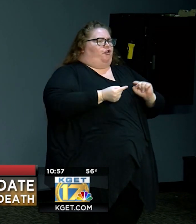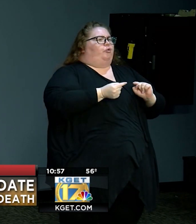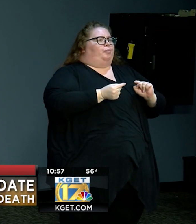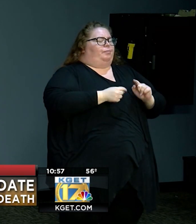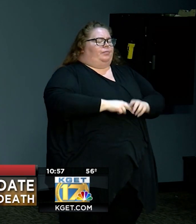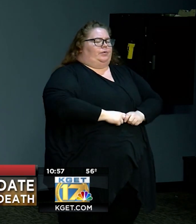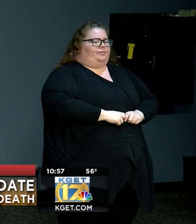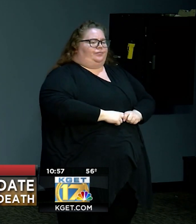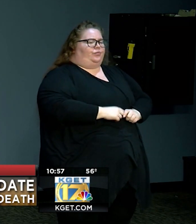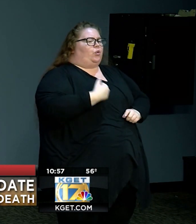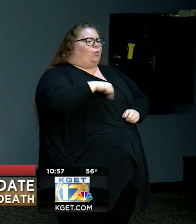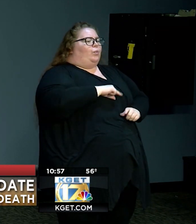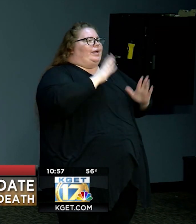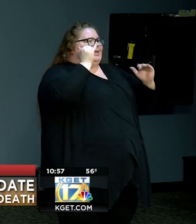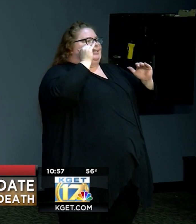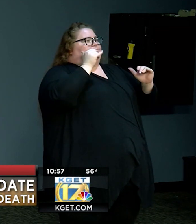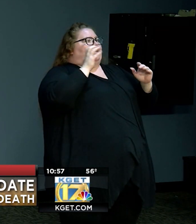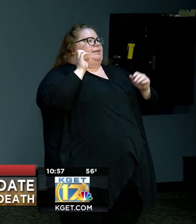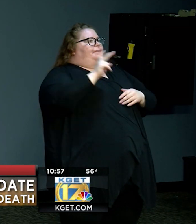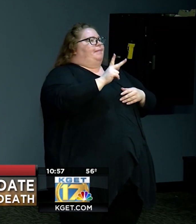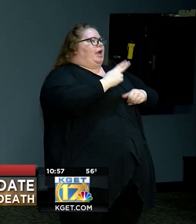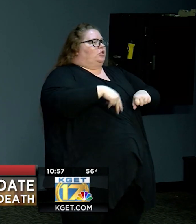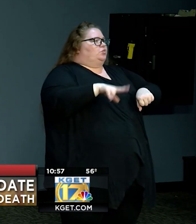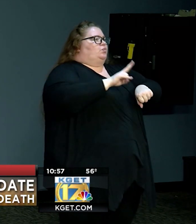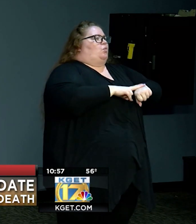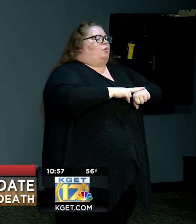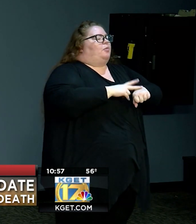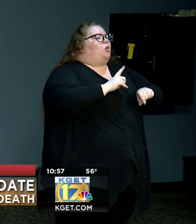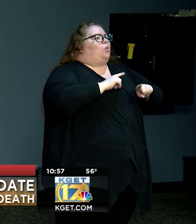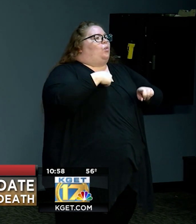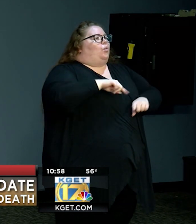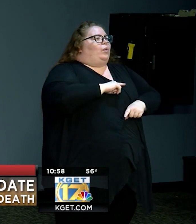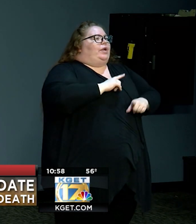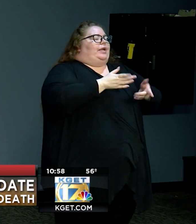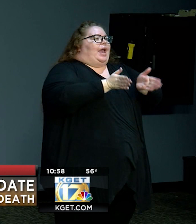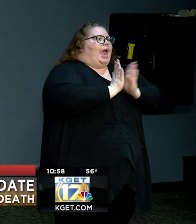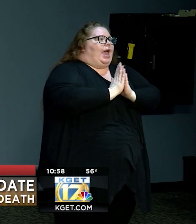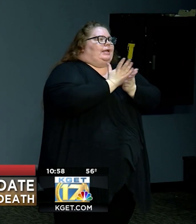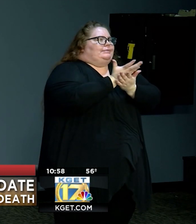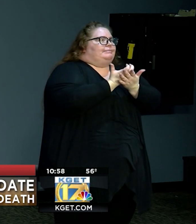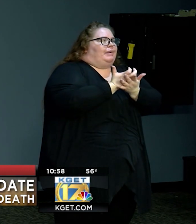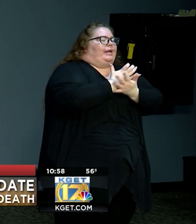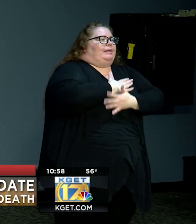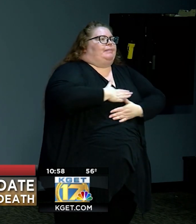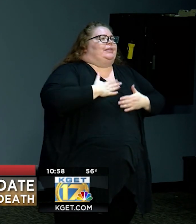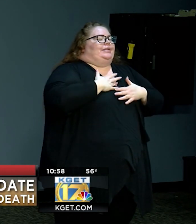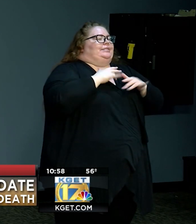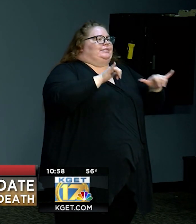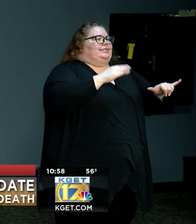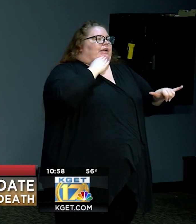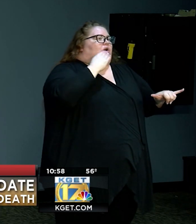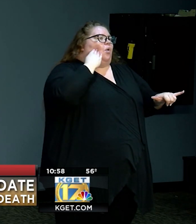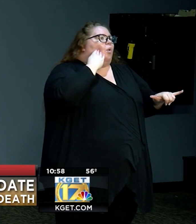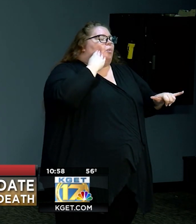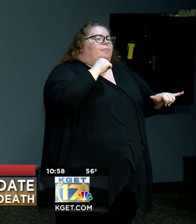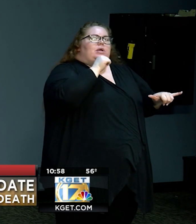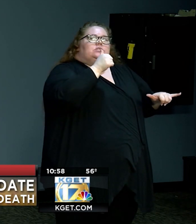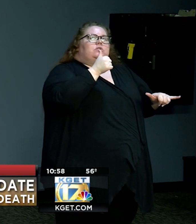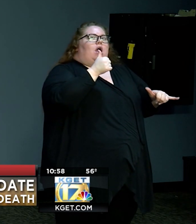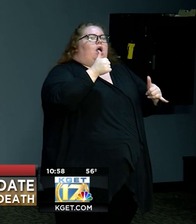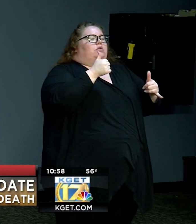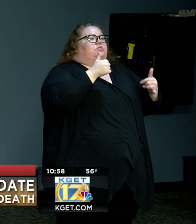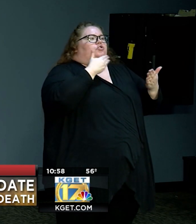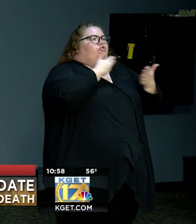expect to get back to normal. We just ask, beg, plead, implore the public, please stay home. It's not convenient for anybody,